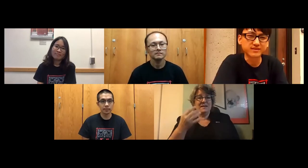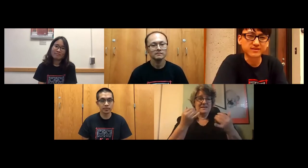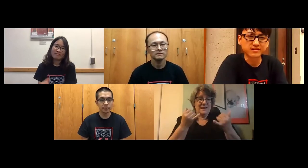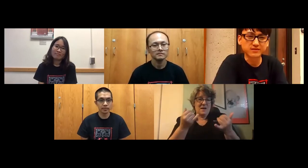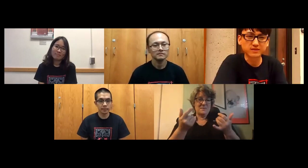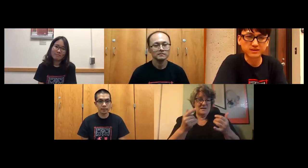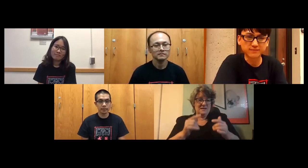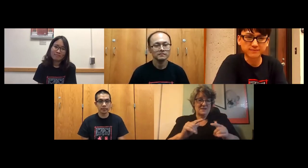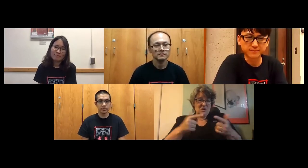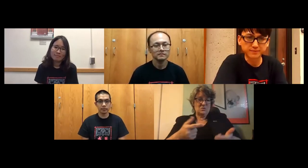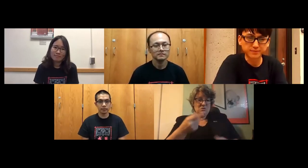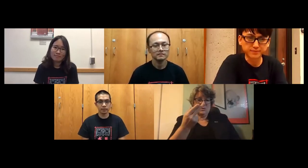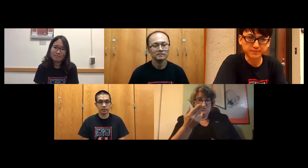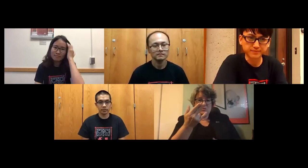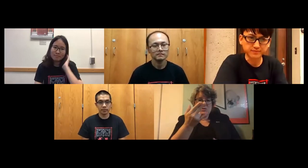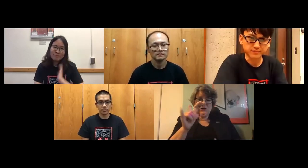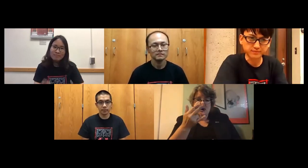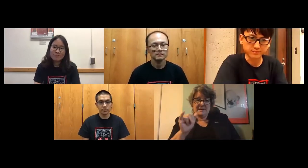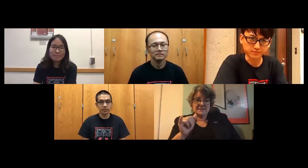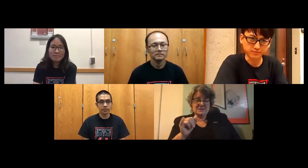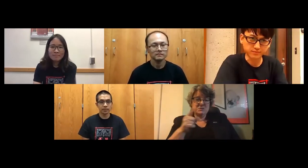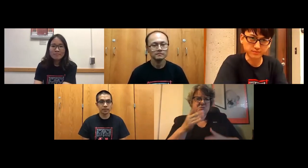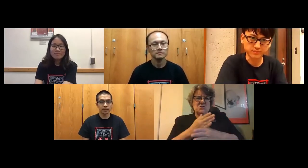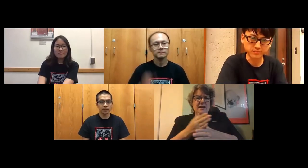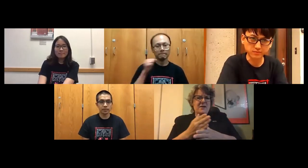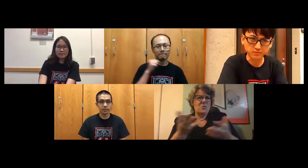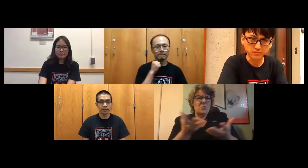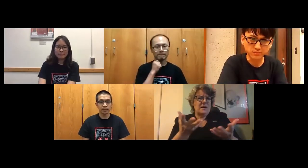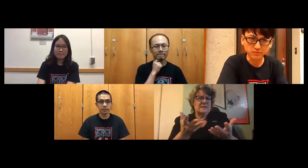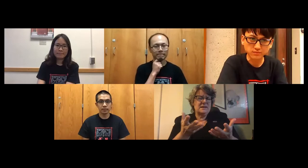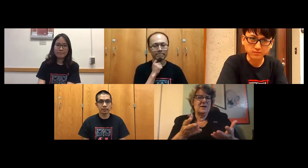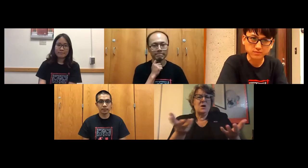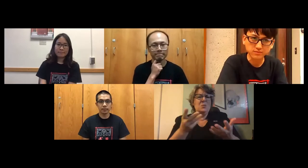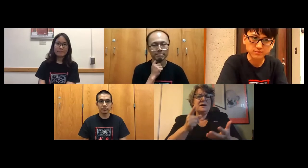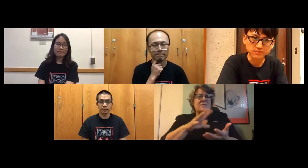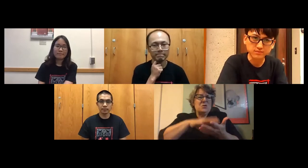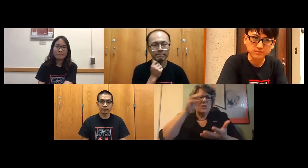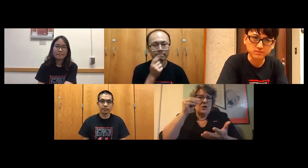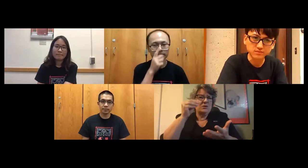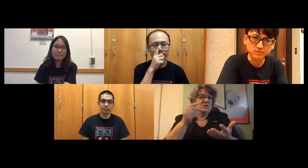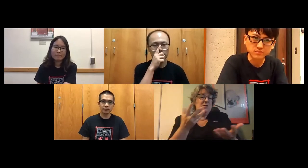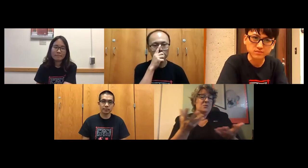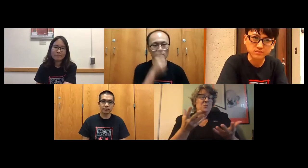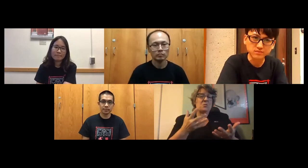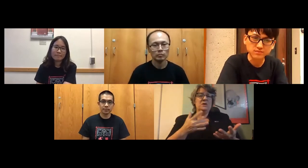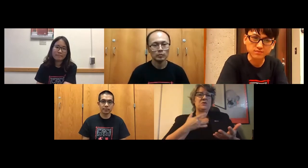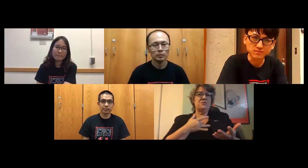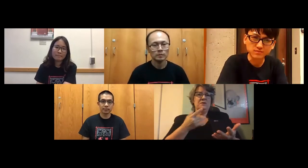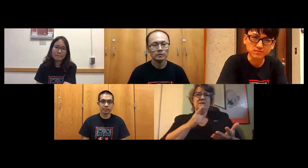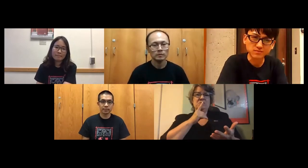Now I'm gonna go to Jiwen to share what have you learned, or what do you feel has